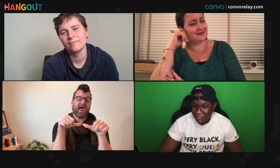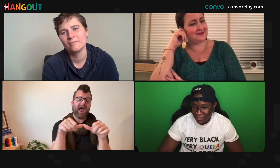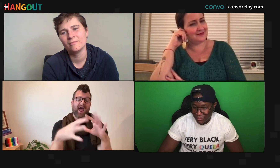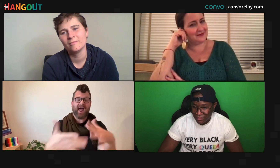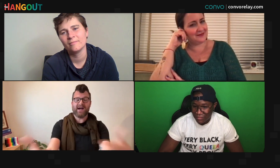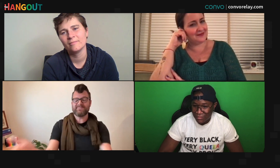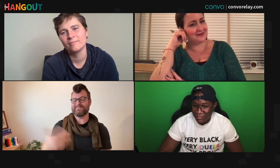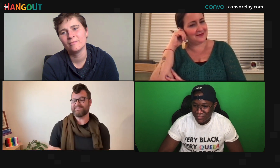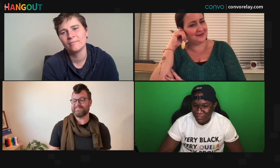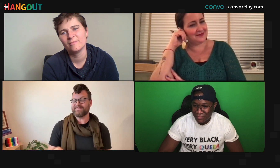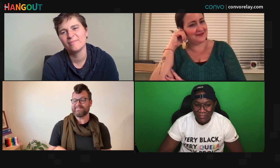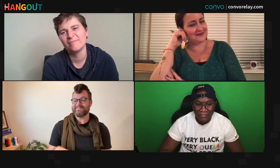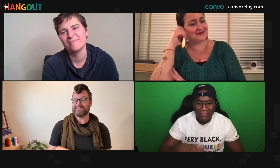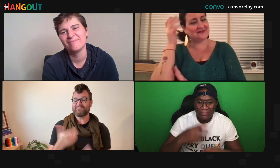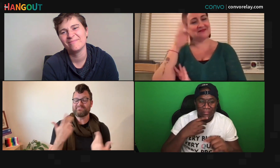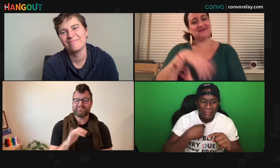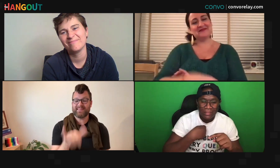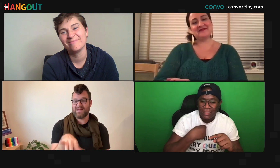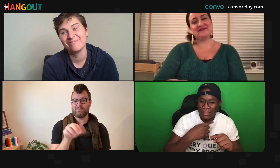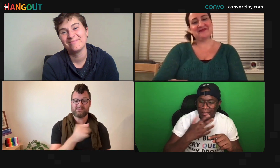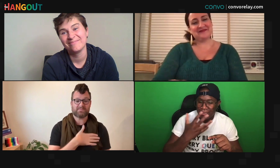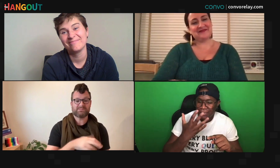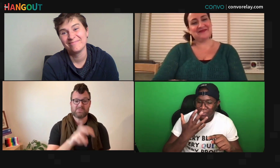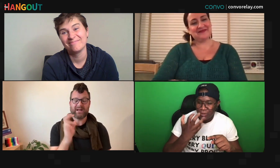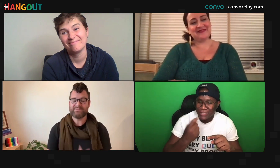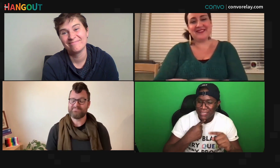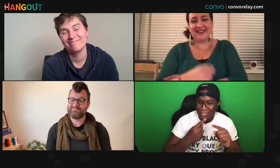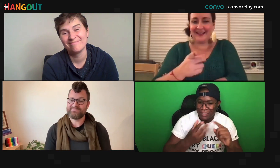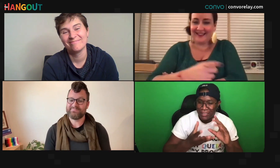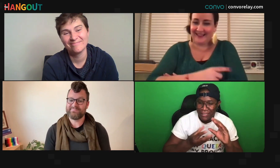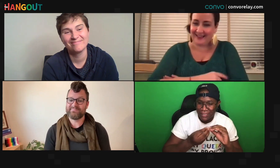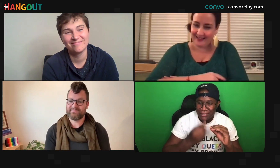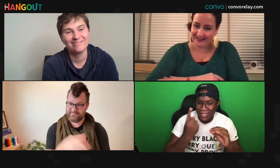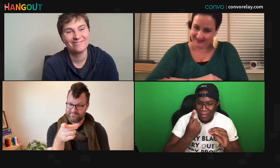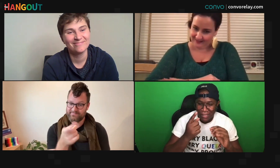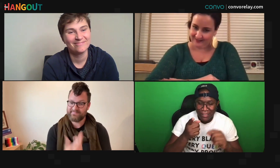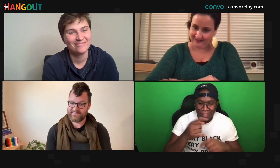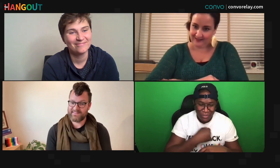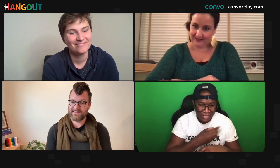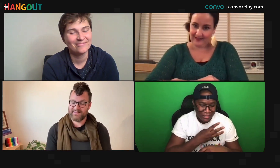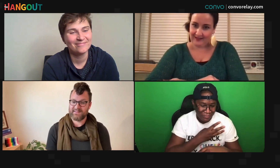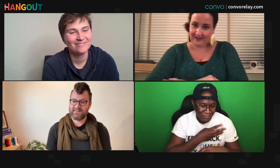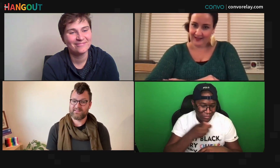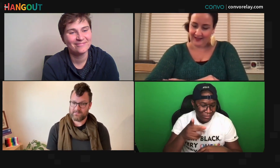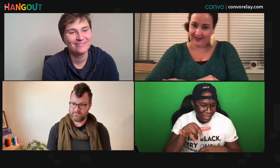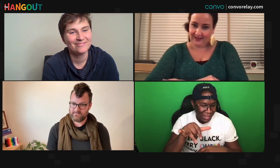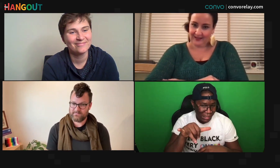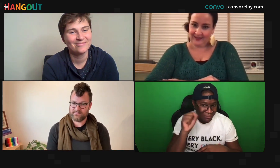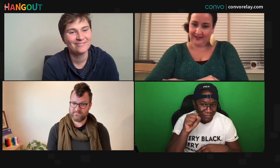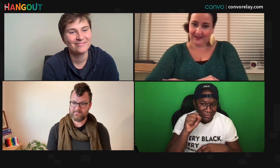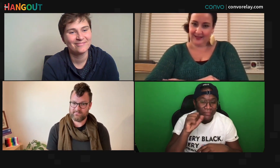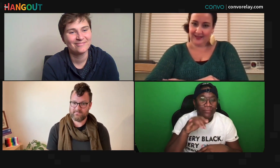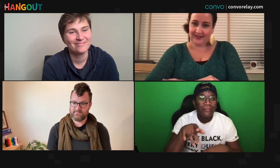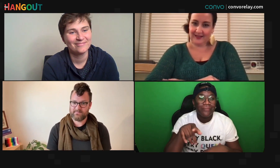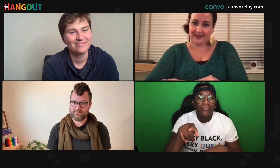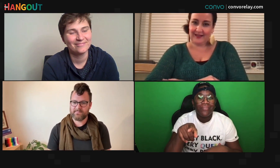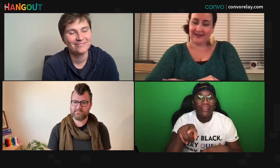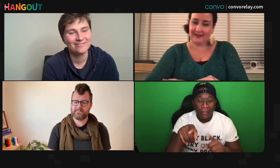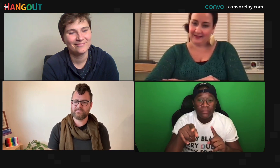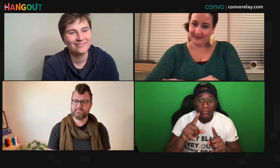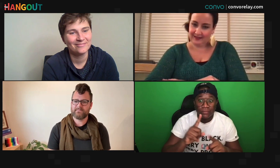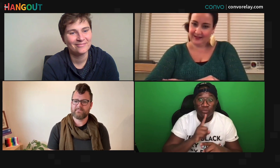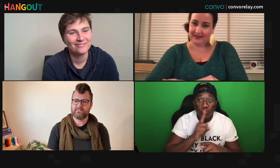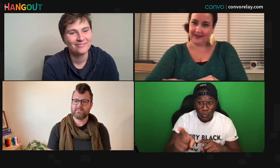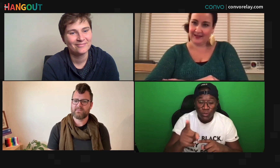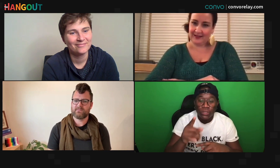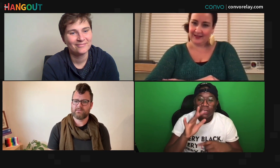We need more stories out there. And so I remember just going for it, and that was my journey. This